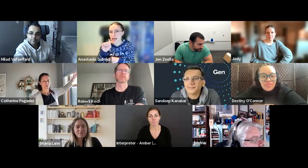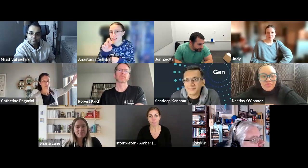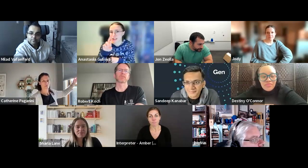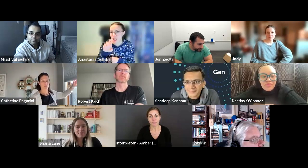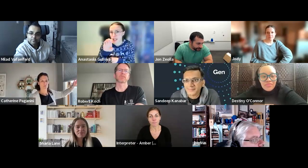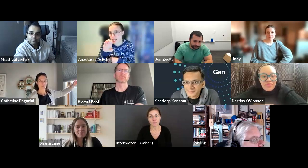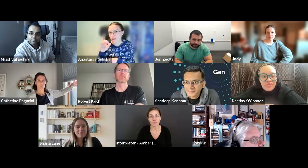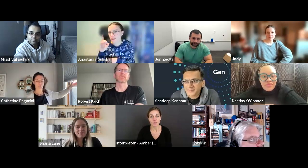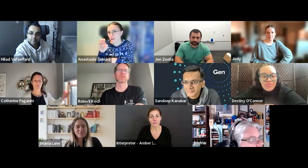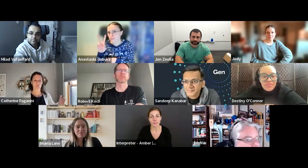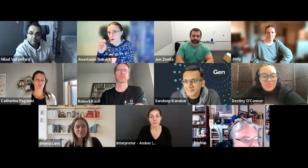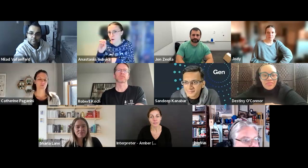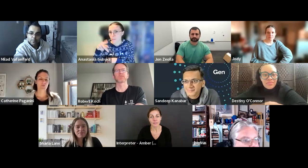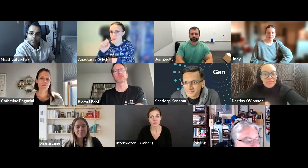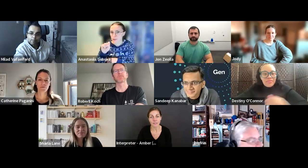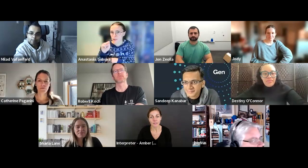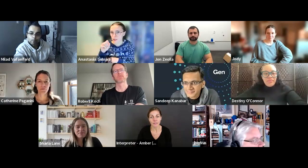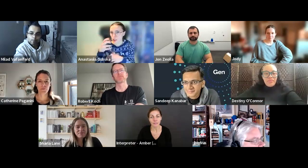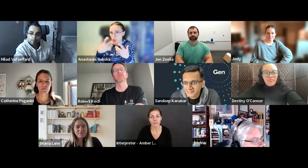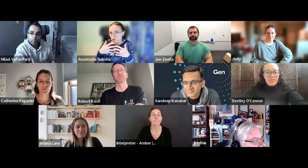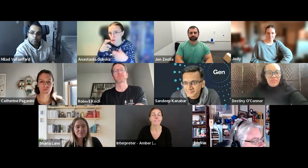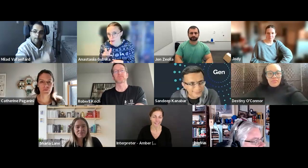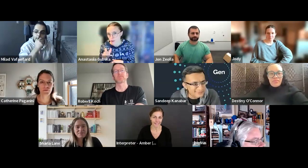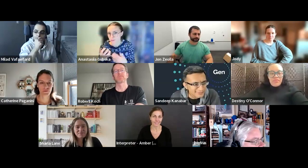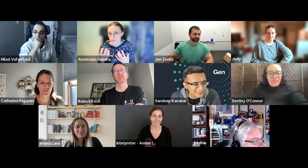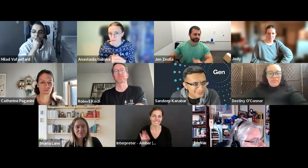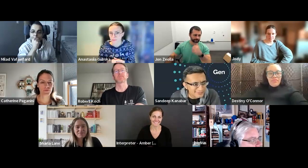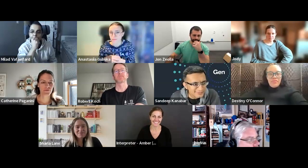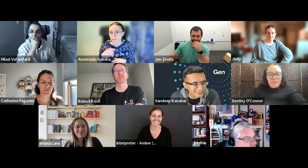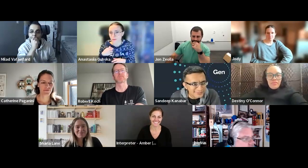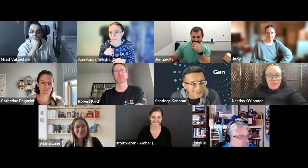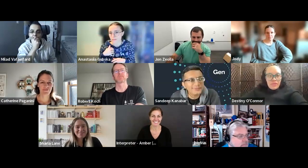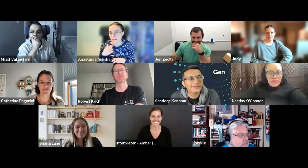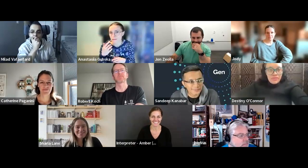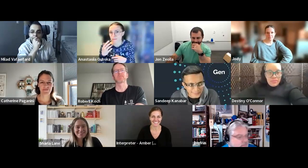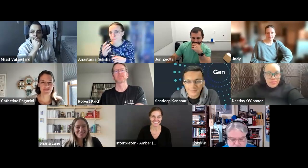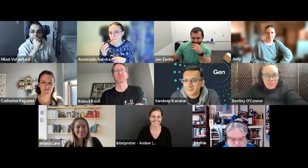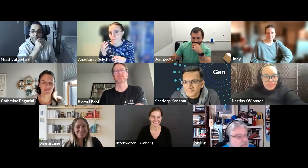And for the British Telecom Company. Thank you.